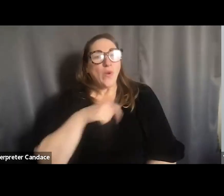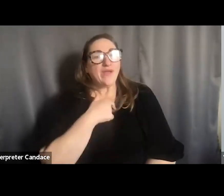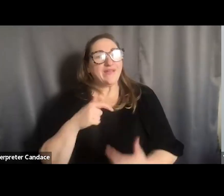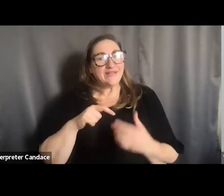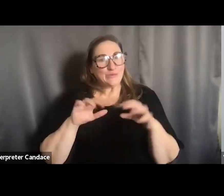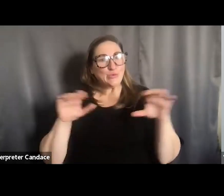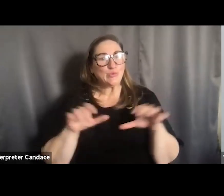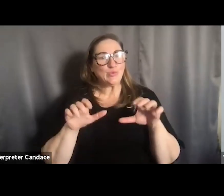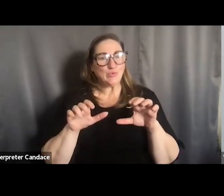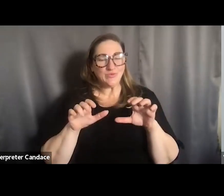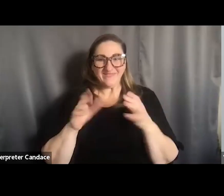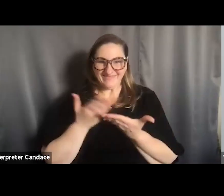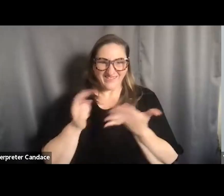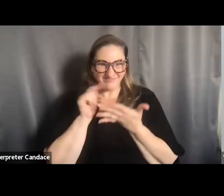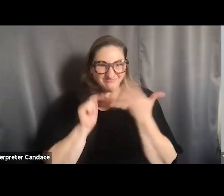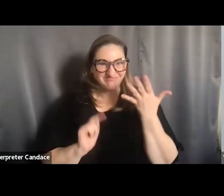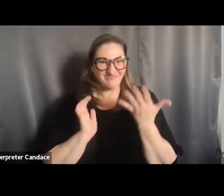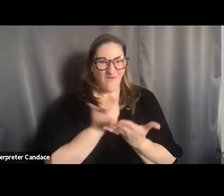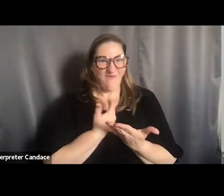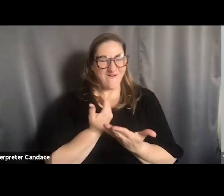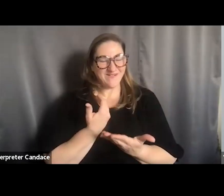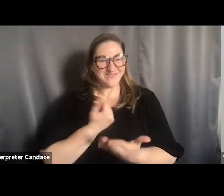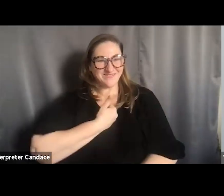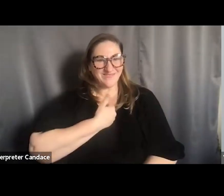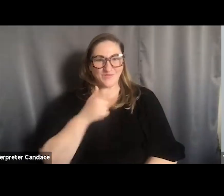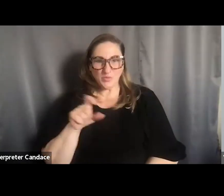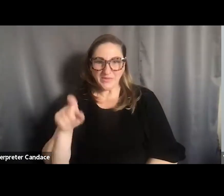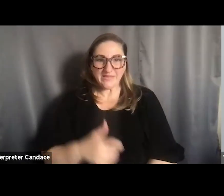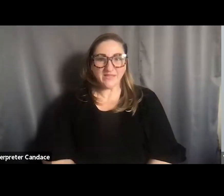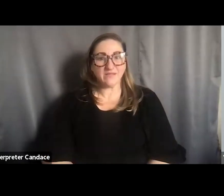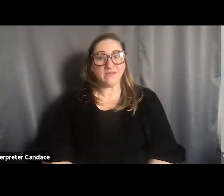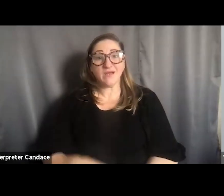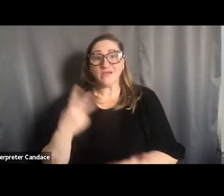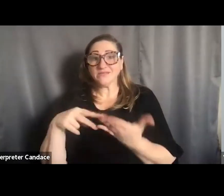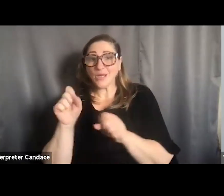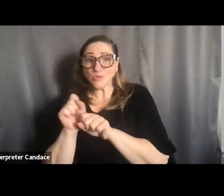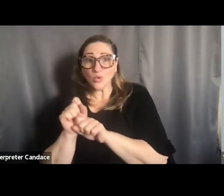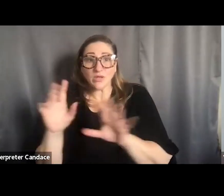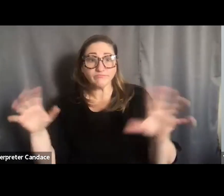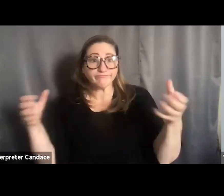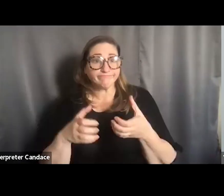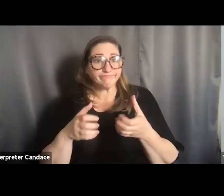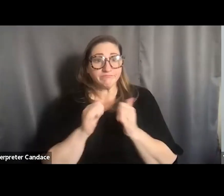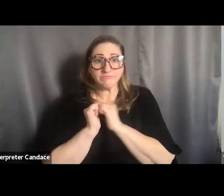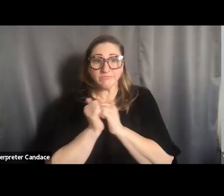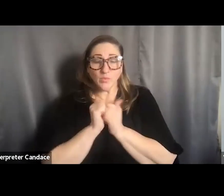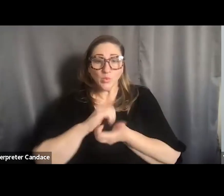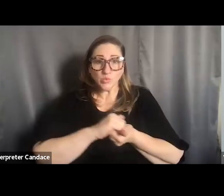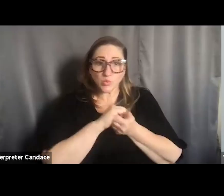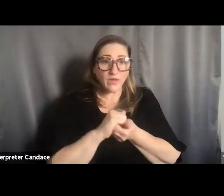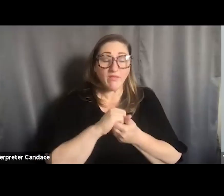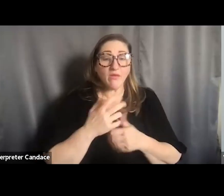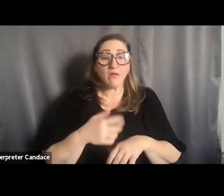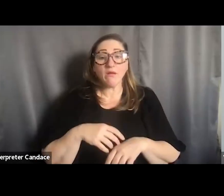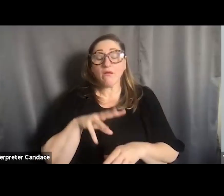participate in, whether that's organizing as workers, whether that's bringing people together within our community within the dance community to